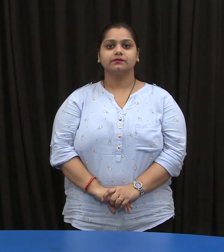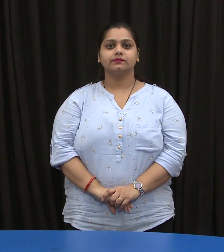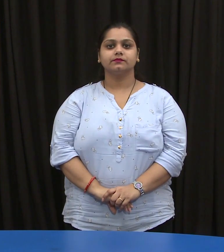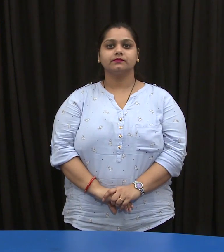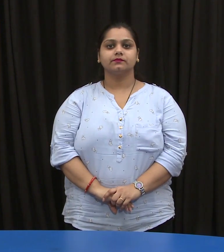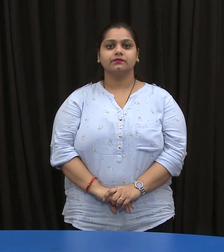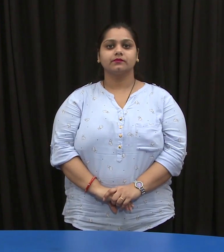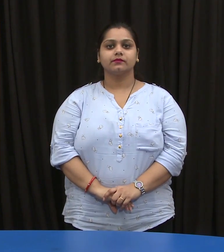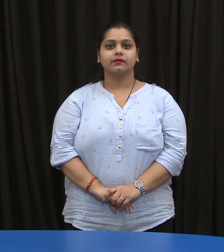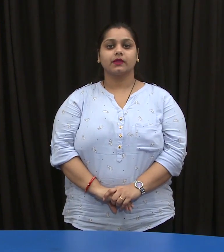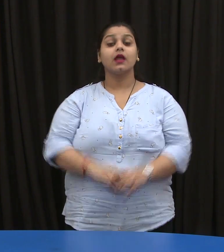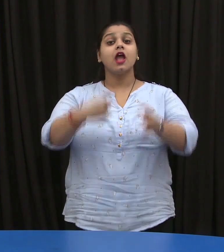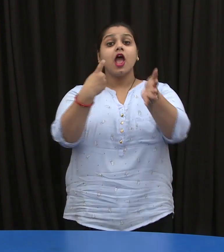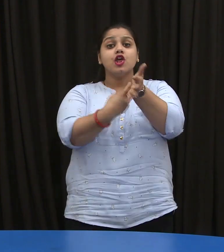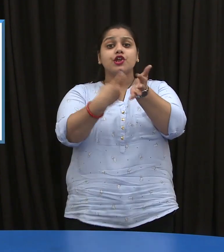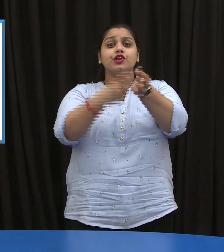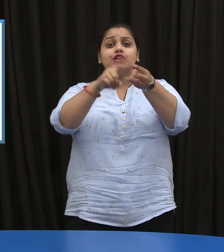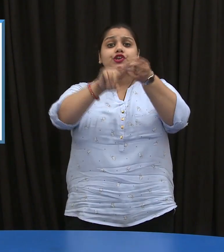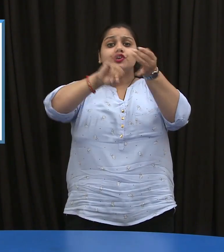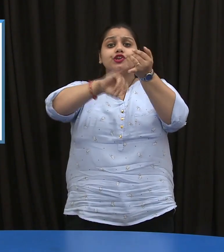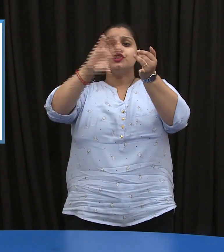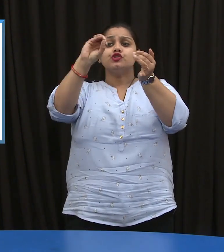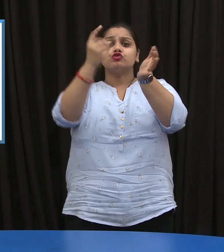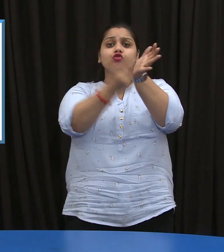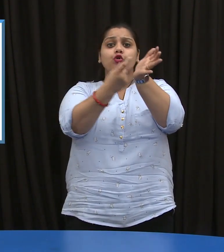The resources are a processor,